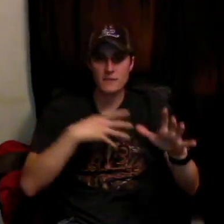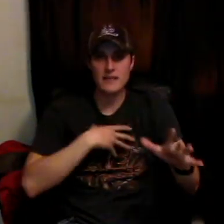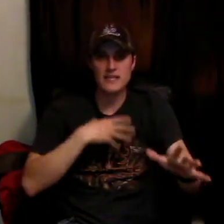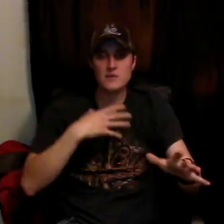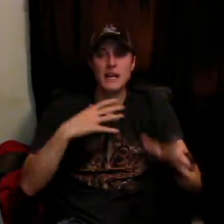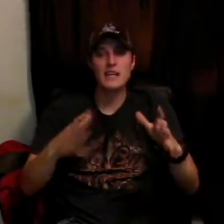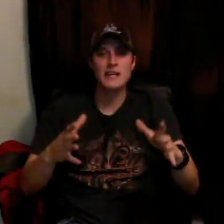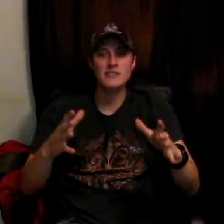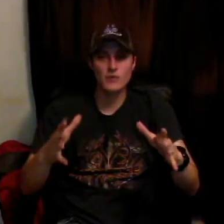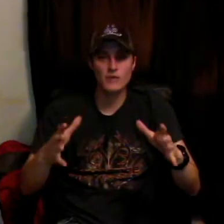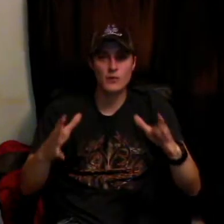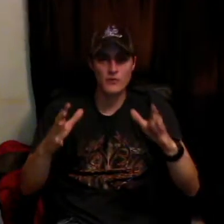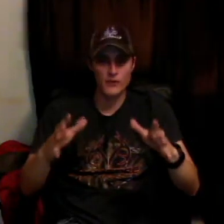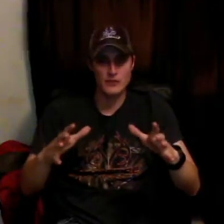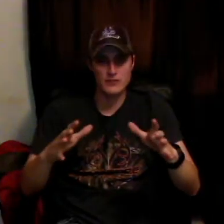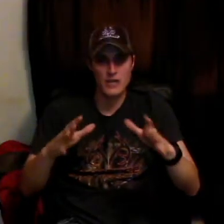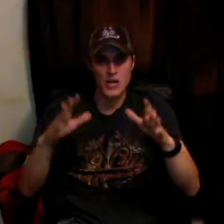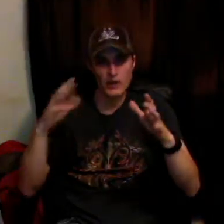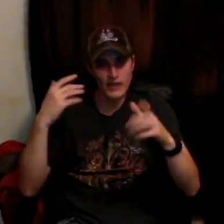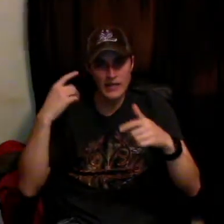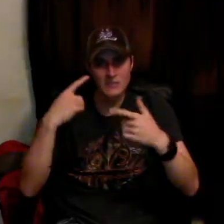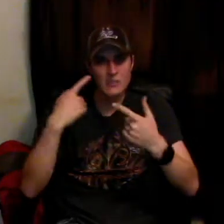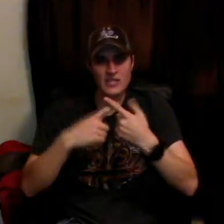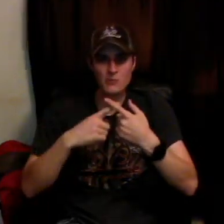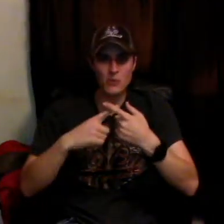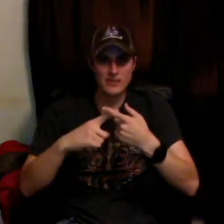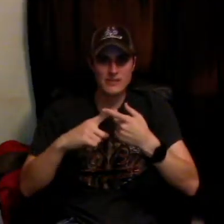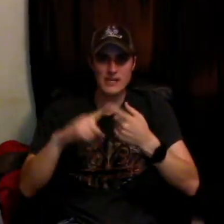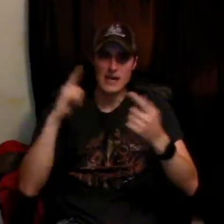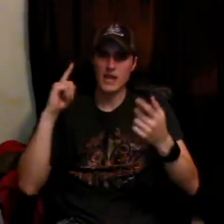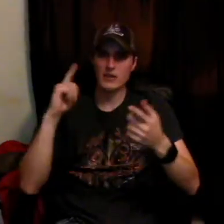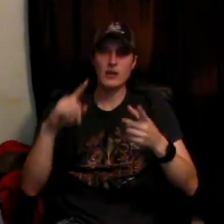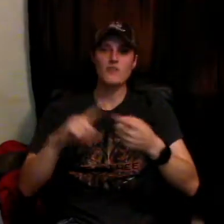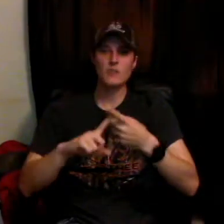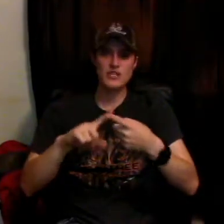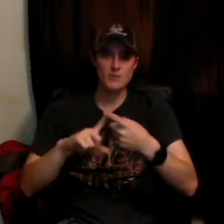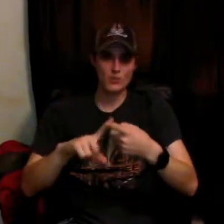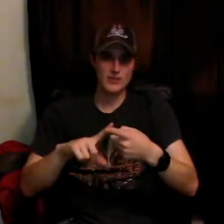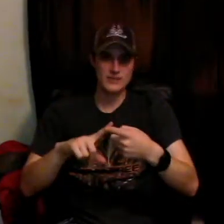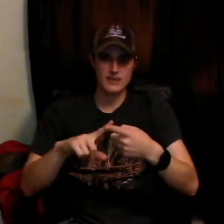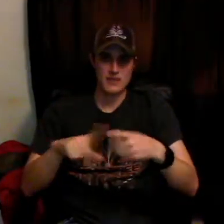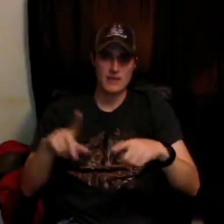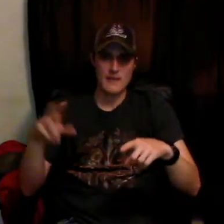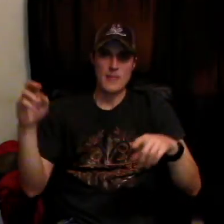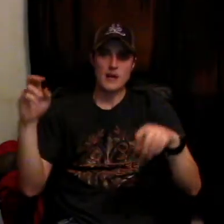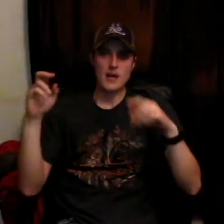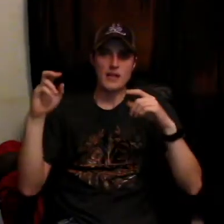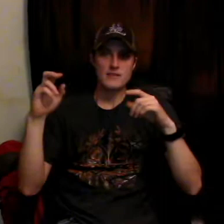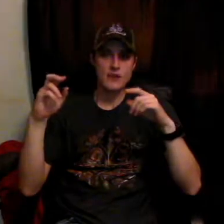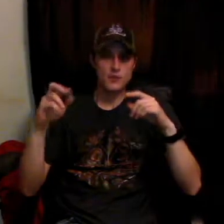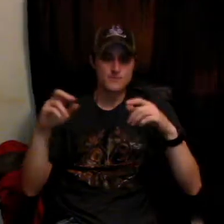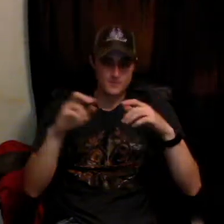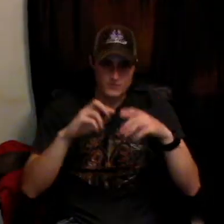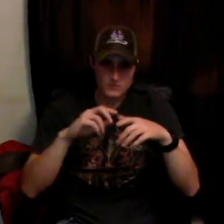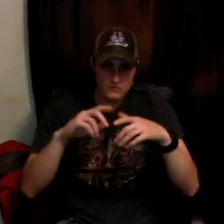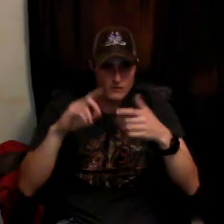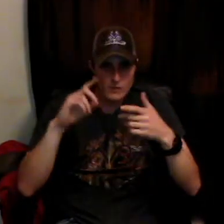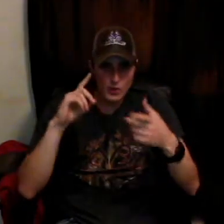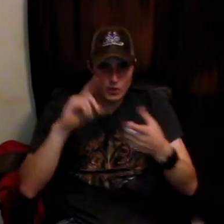me. That's what I like to look for first. Okay, and pinch points. I love pinch points. Alright, so look